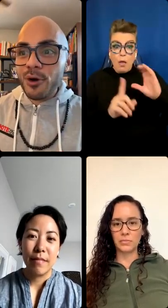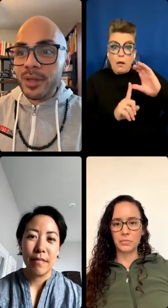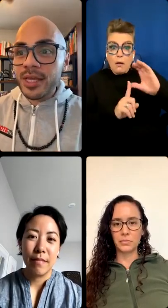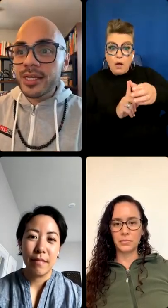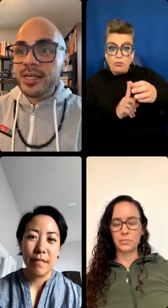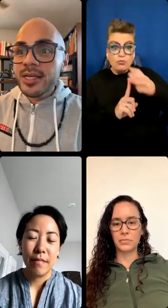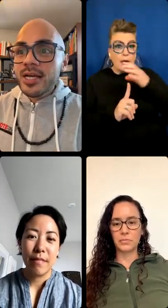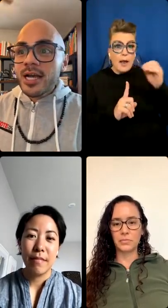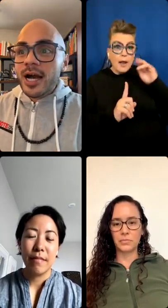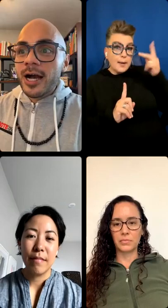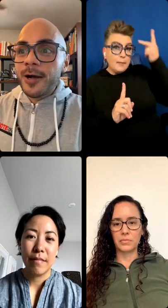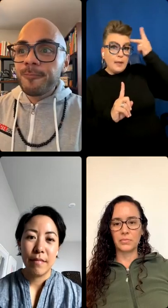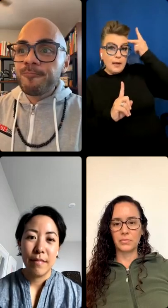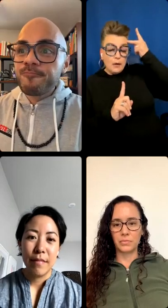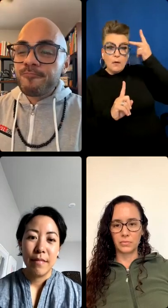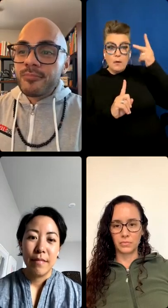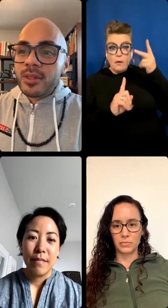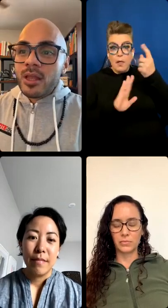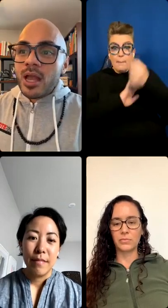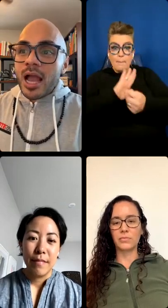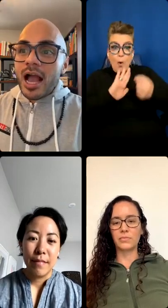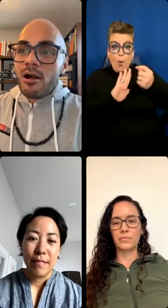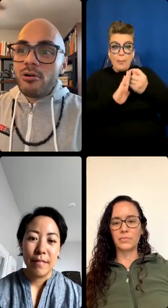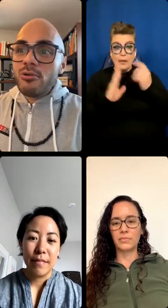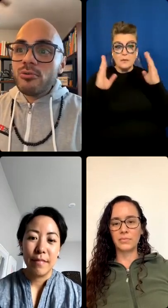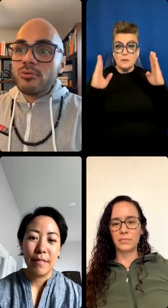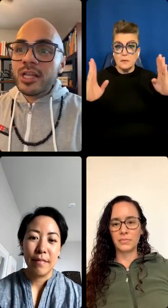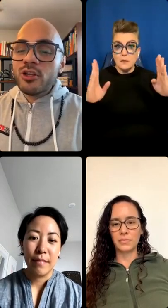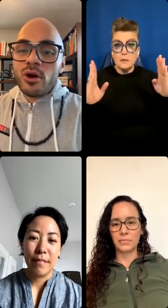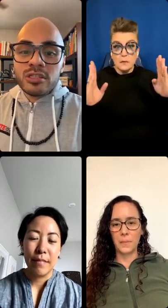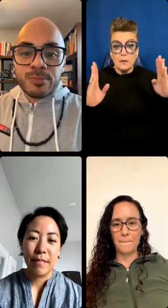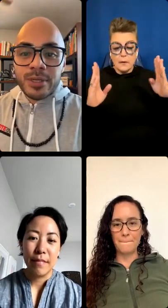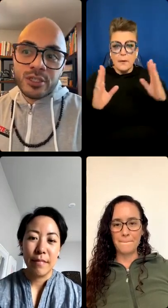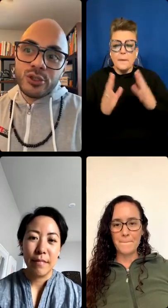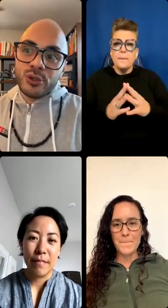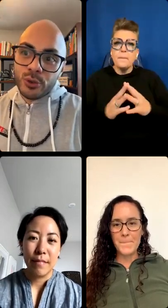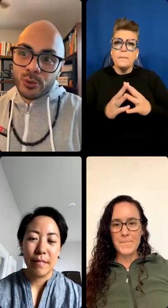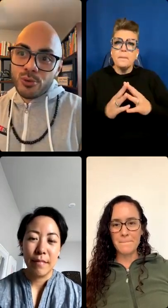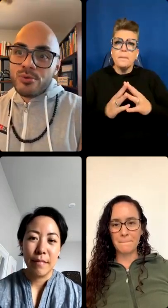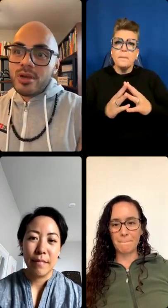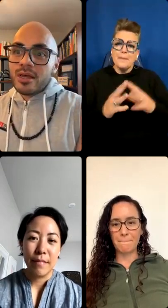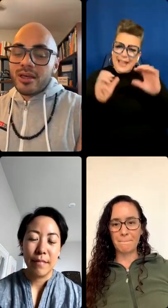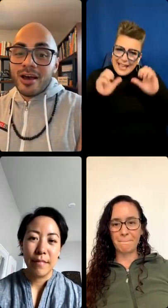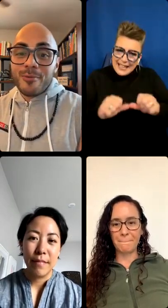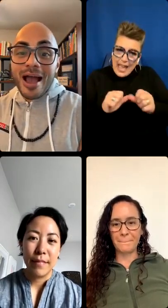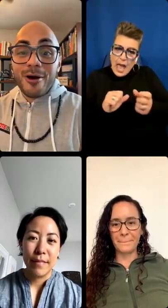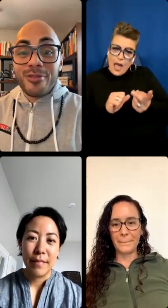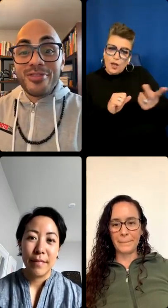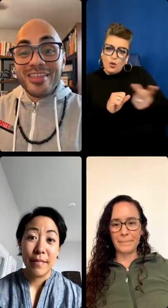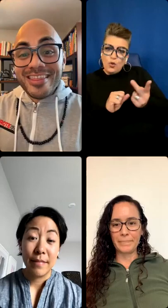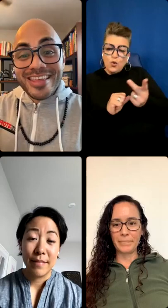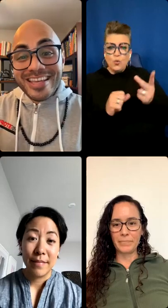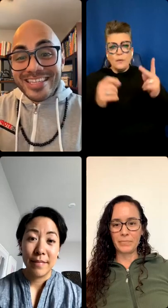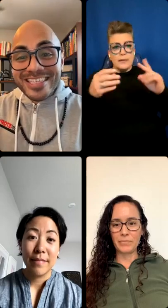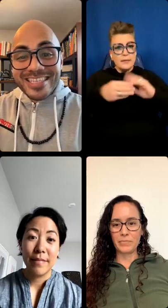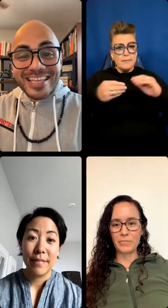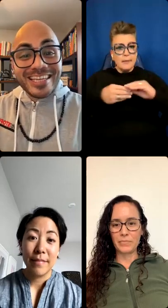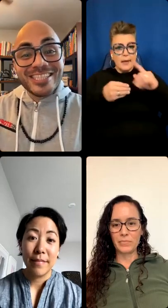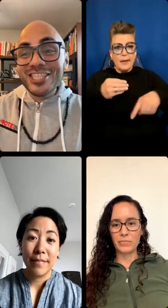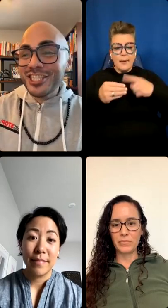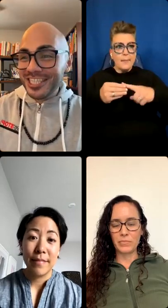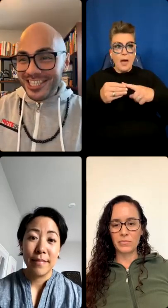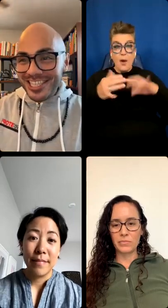political moment. Um, how can you all speak to how